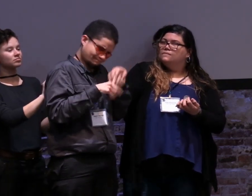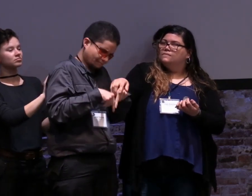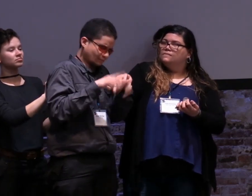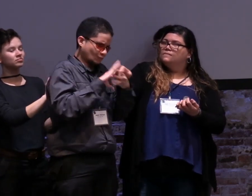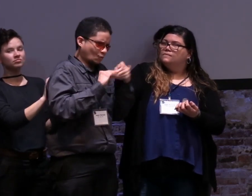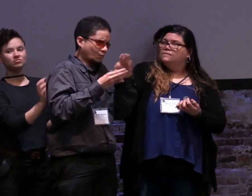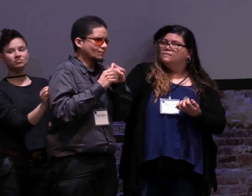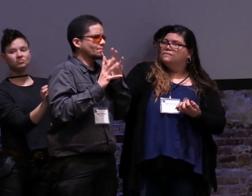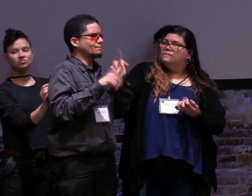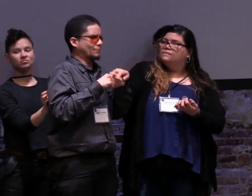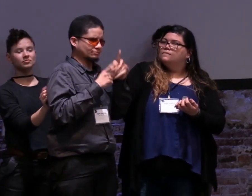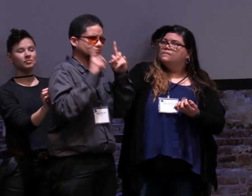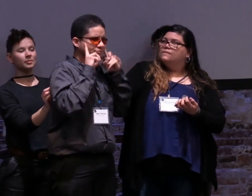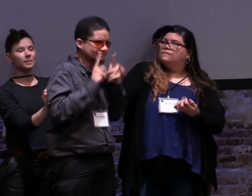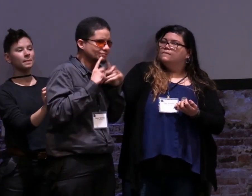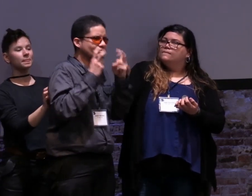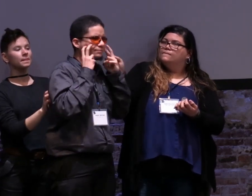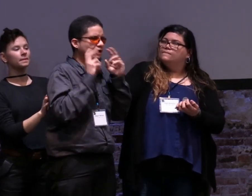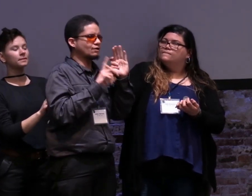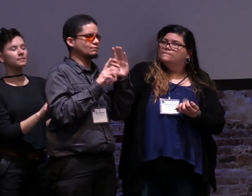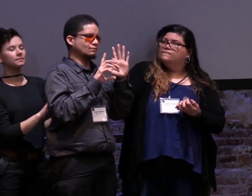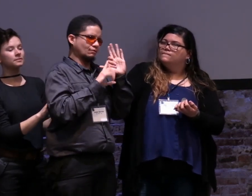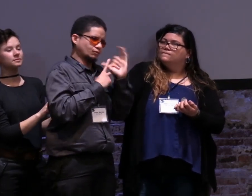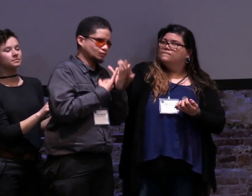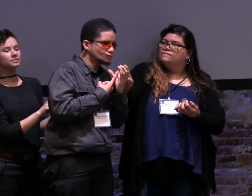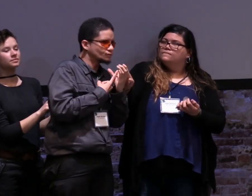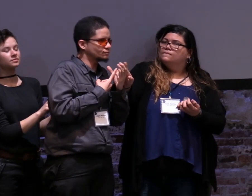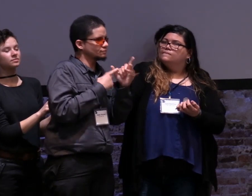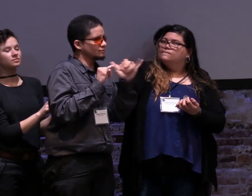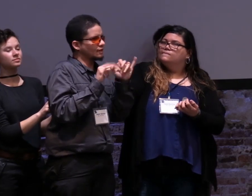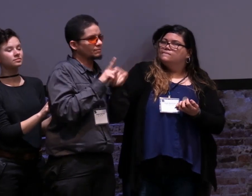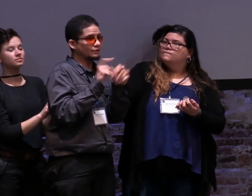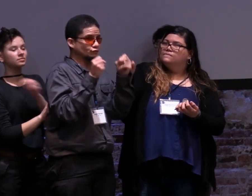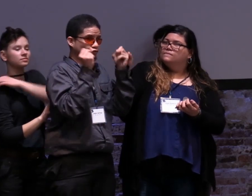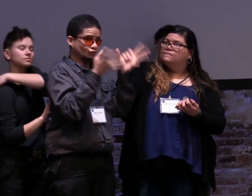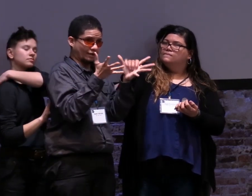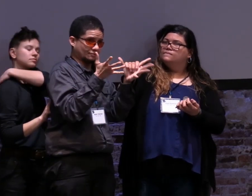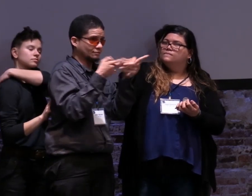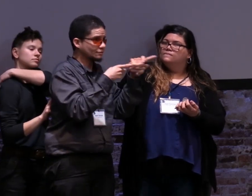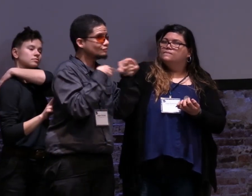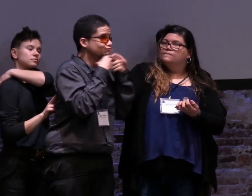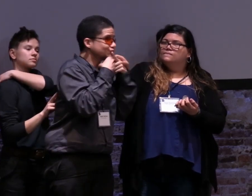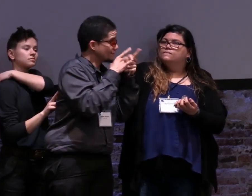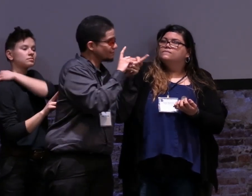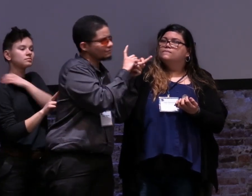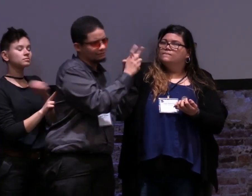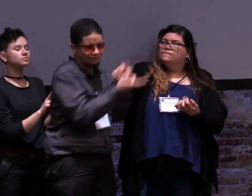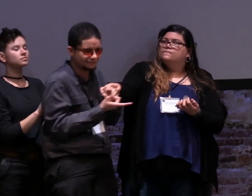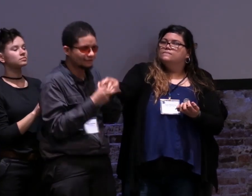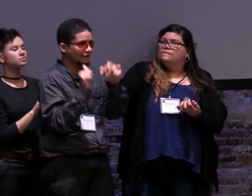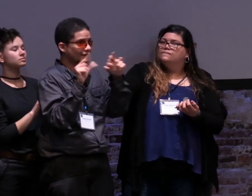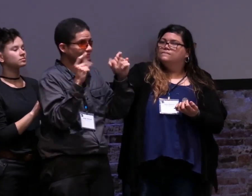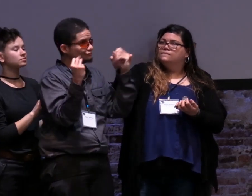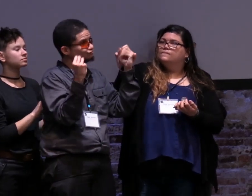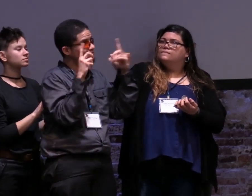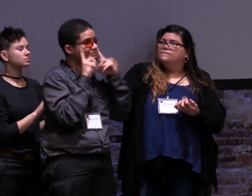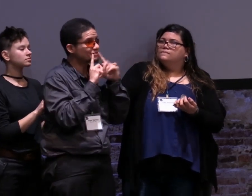was just the same way that you tell time on a watch. This tells us story of us who are